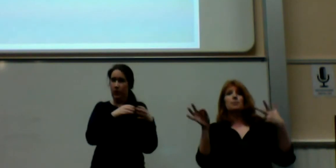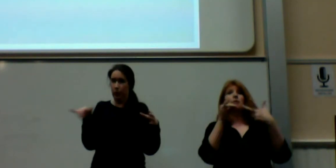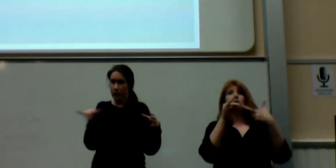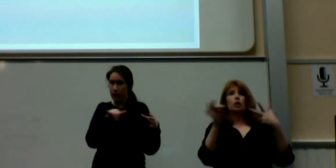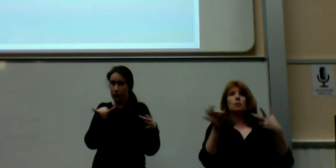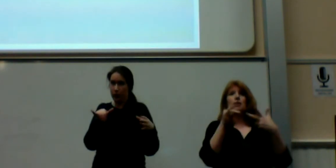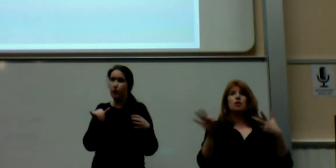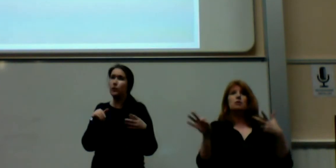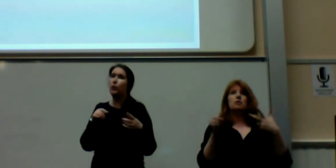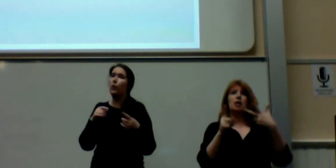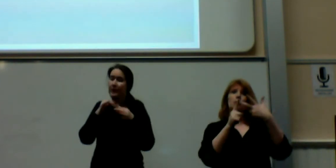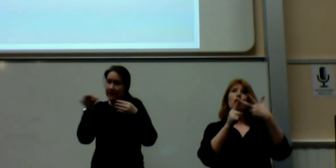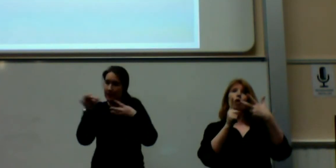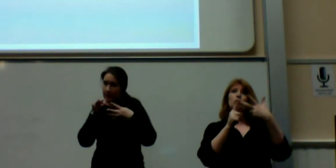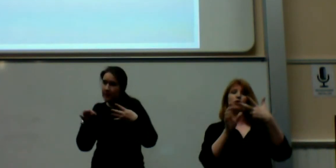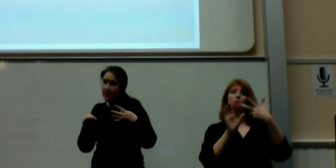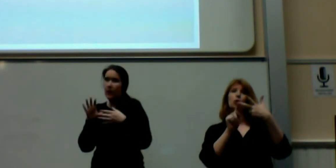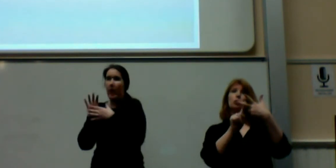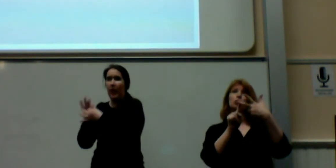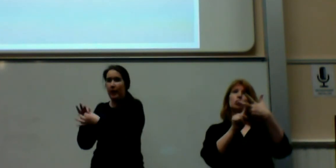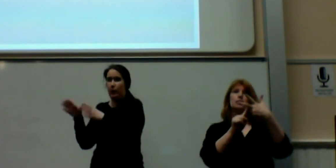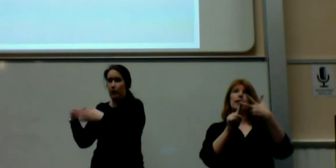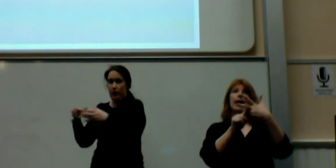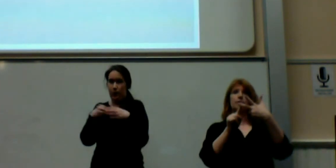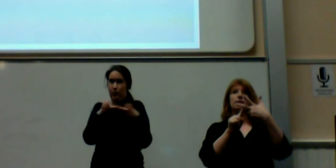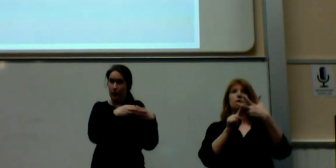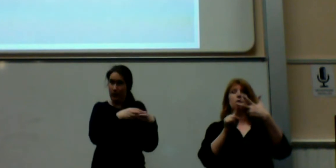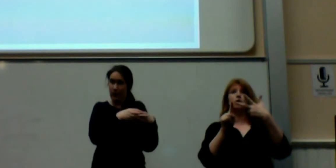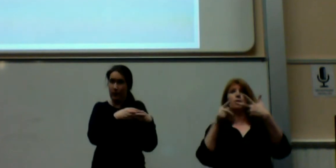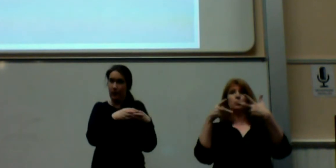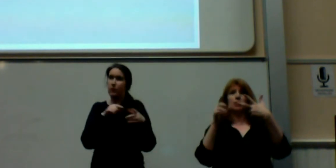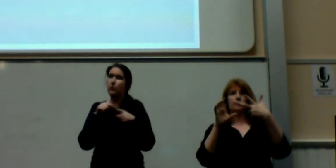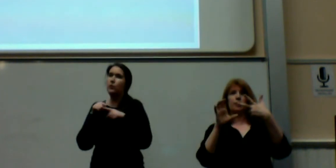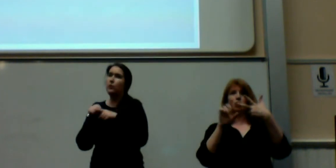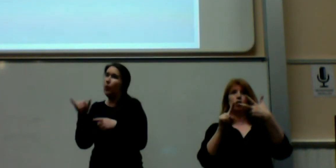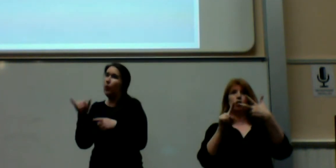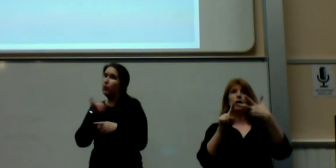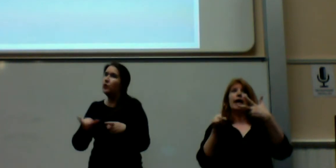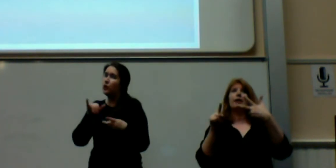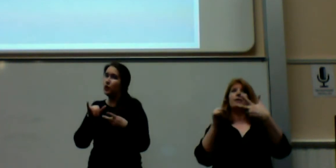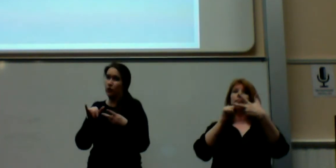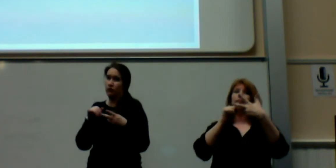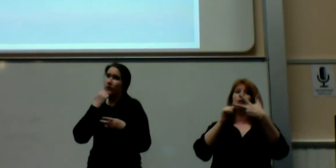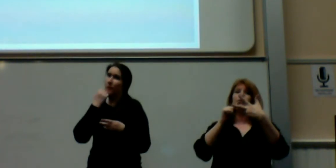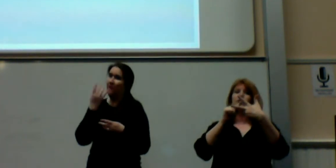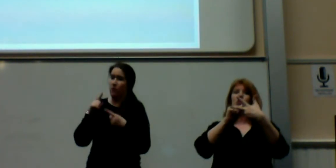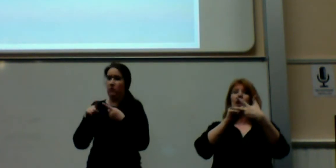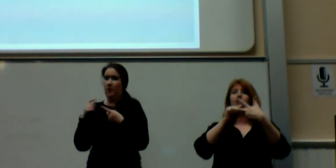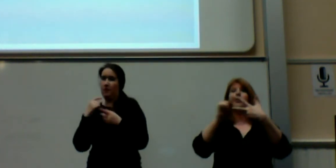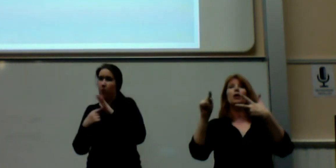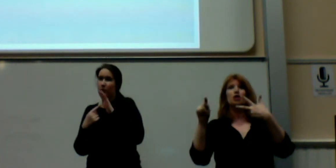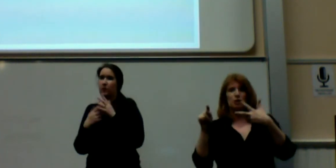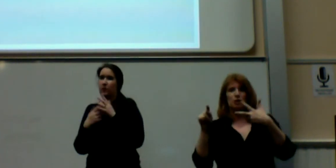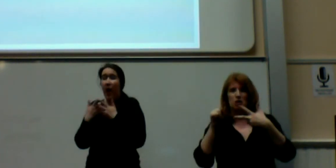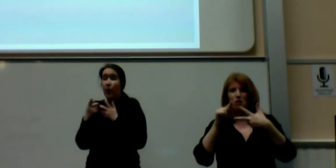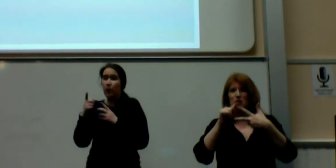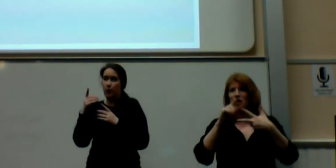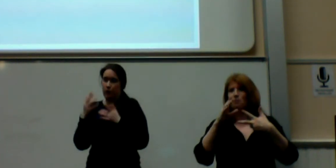these statements, argumentation statements, all sort of pull towards that, towards post-conventional. And then if you have